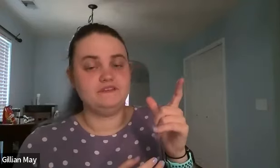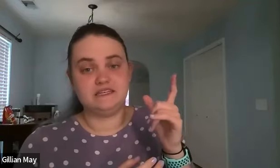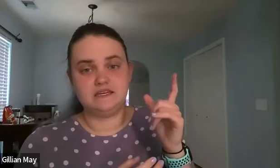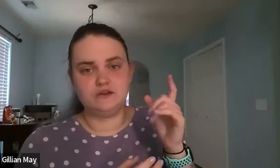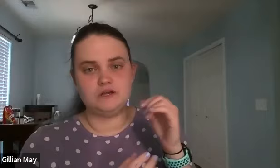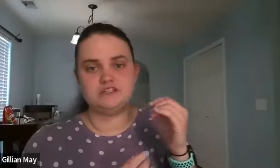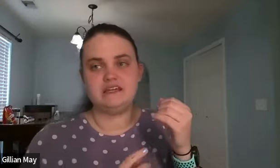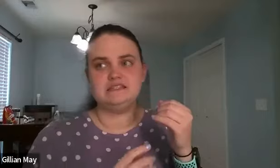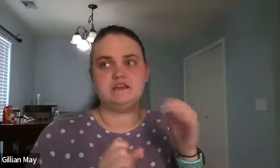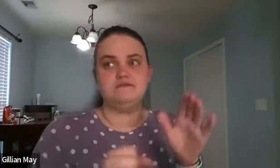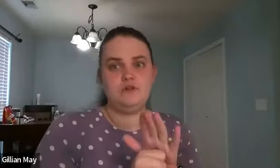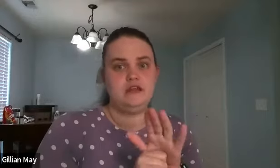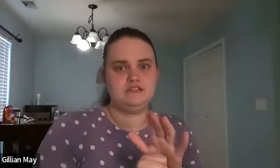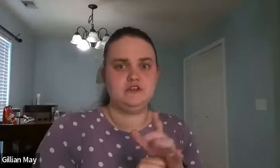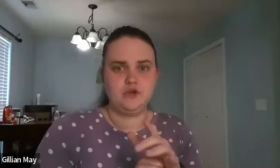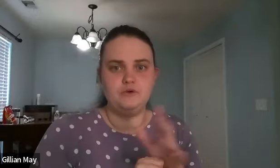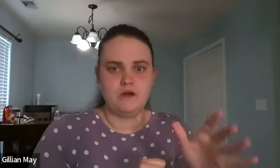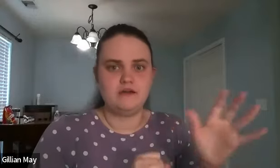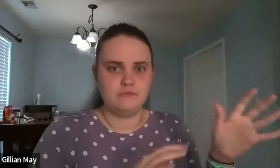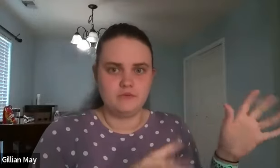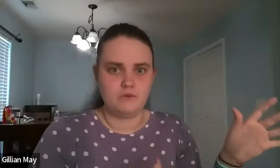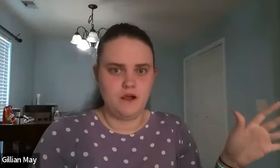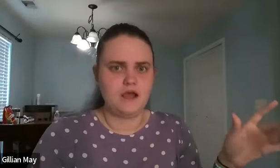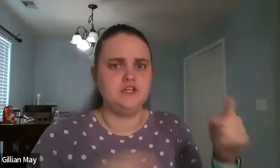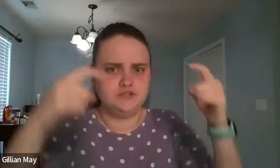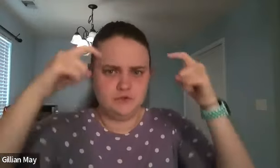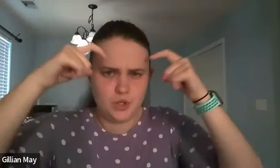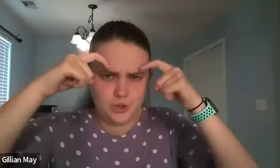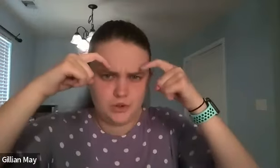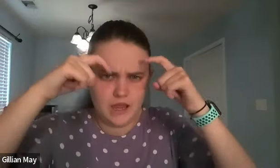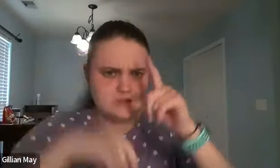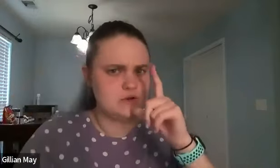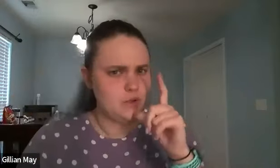it's a question that needs like a full-on answer, like who, what, when, where, why, you do eyebrows down, who.